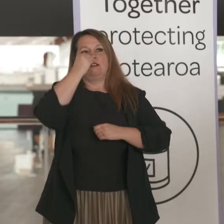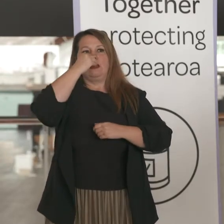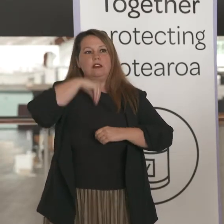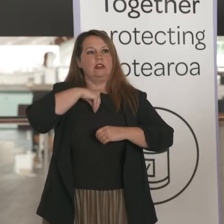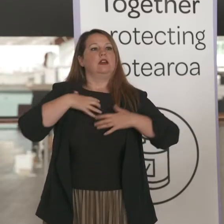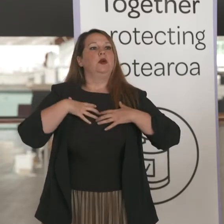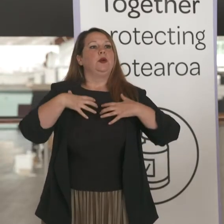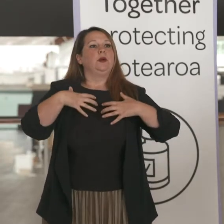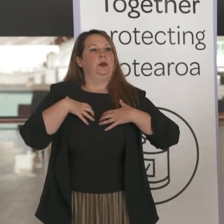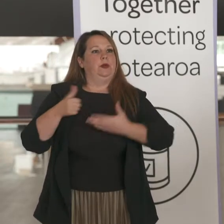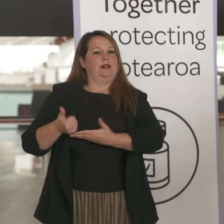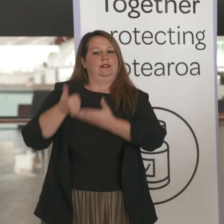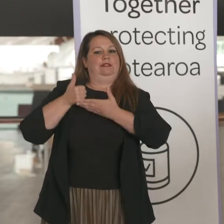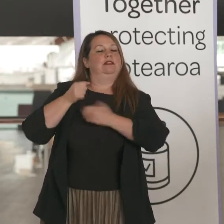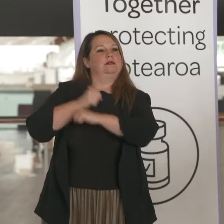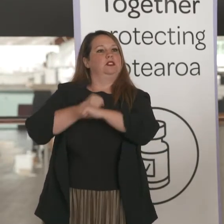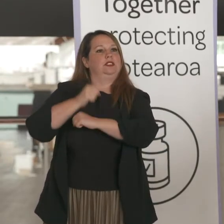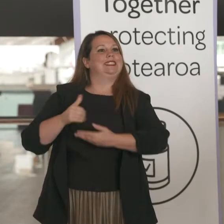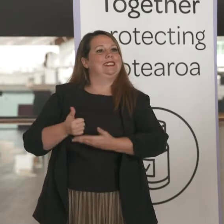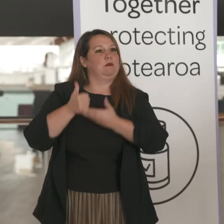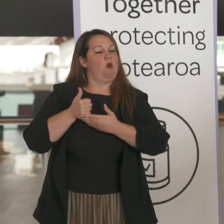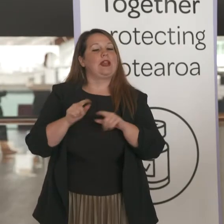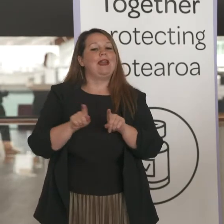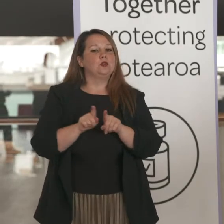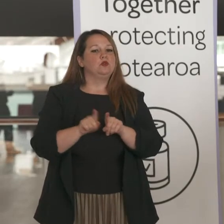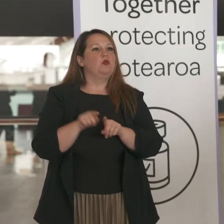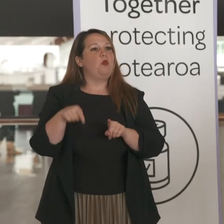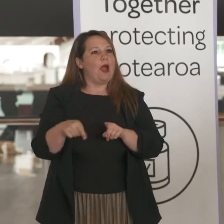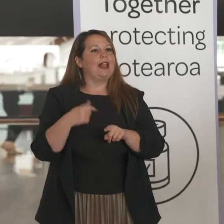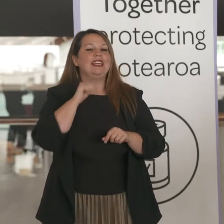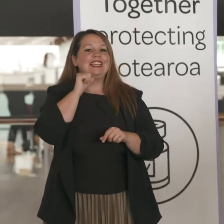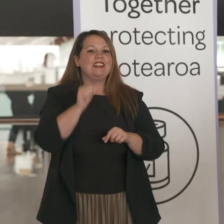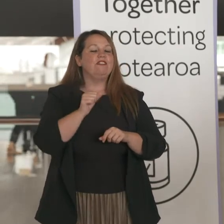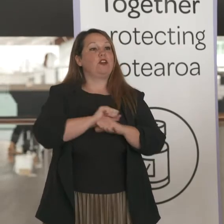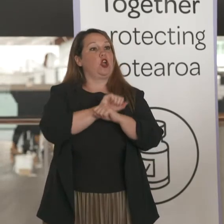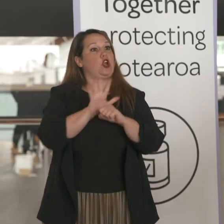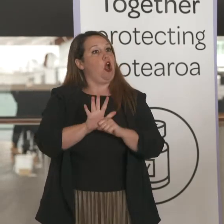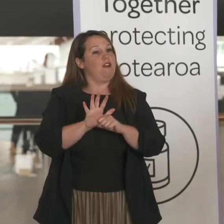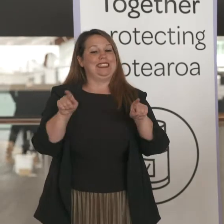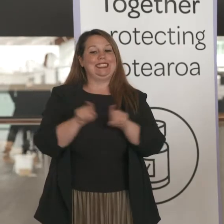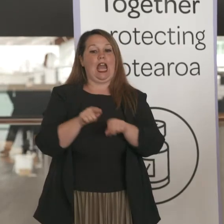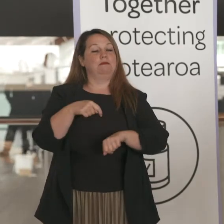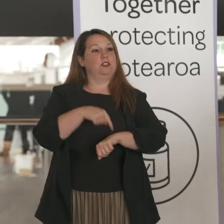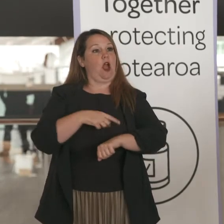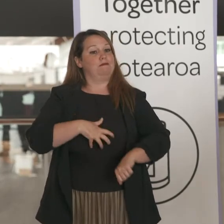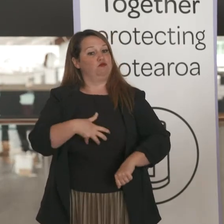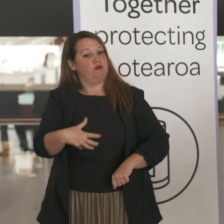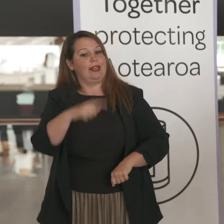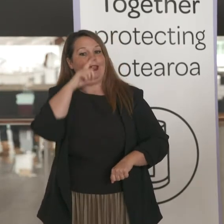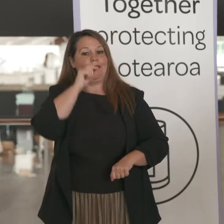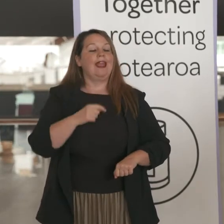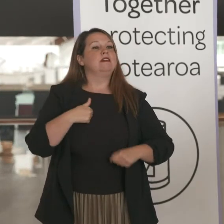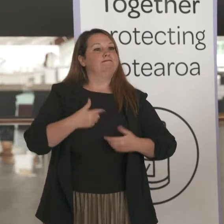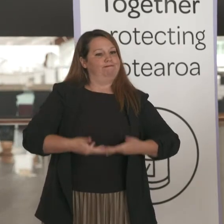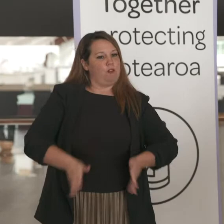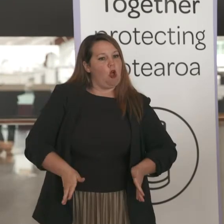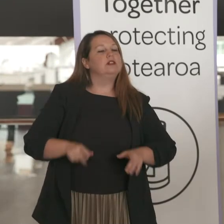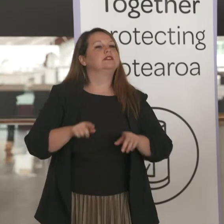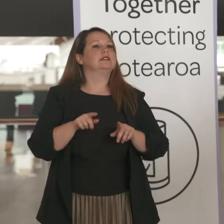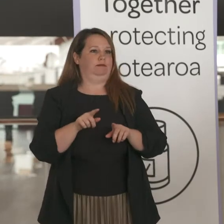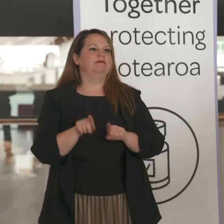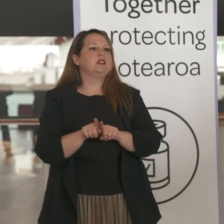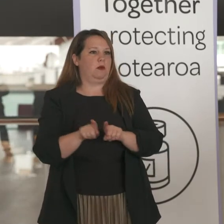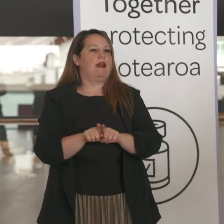higher risk of a pregnancy loss or a preterm birth if you get COVID while you're pregnant. Also, young babies